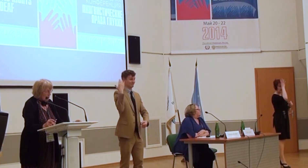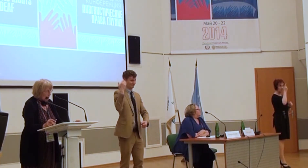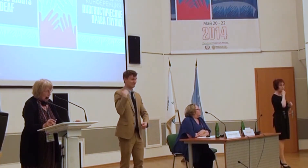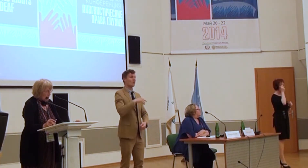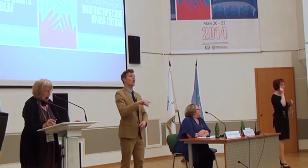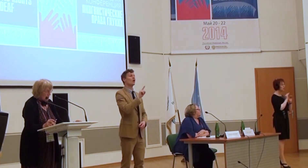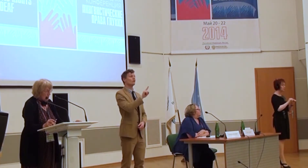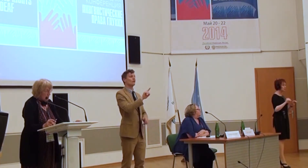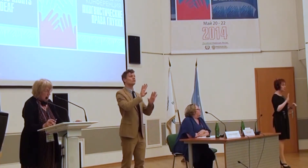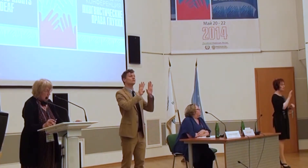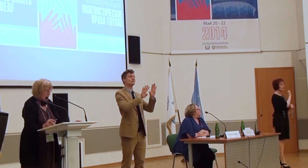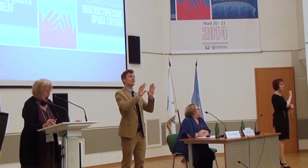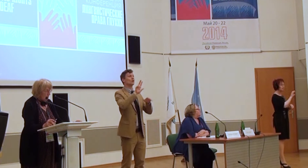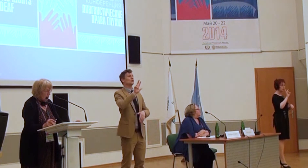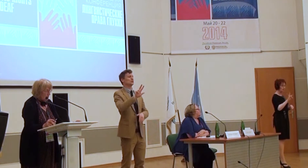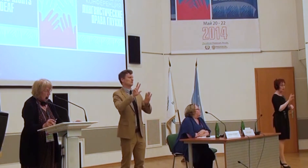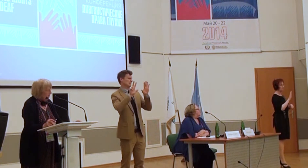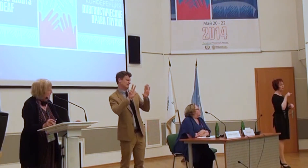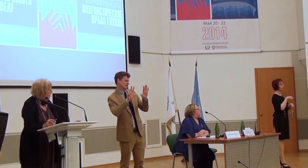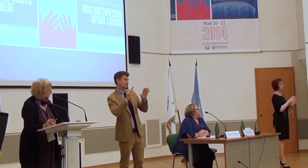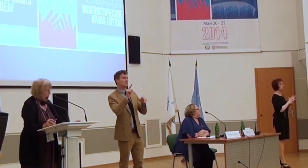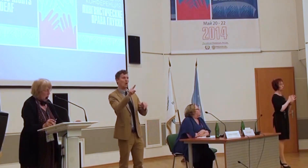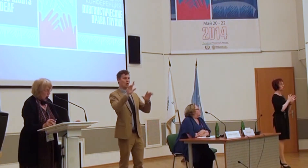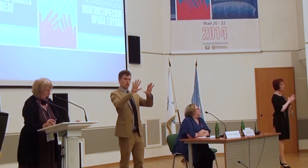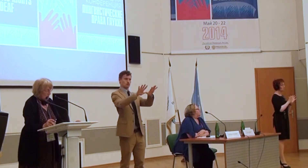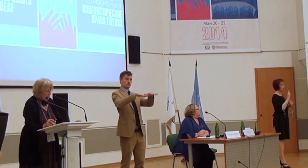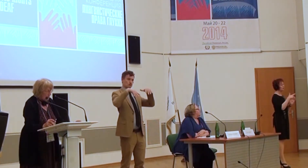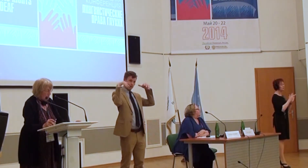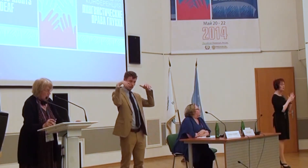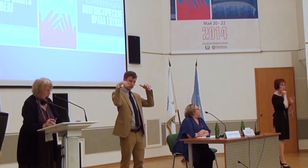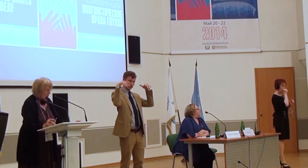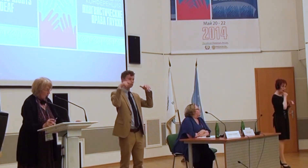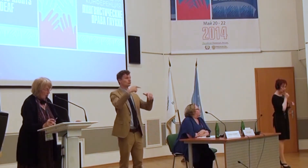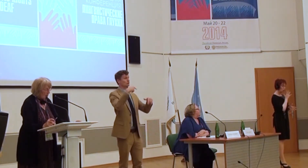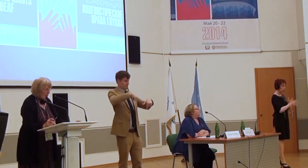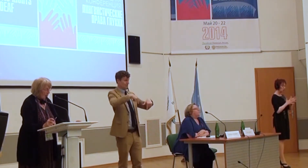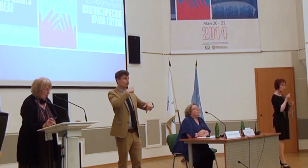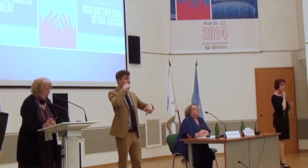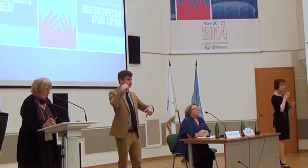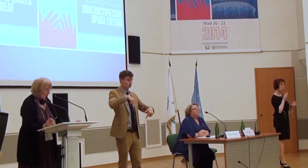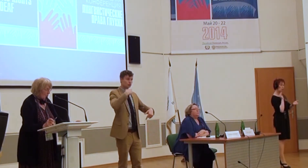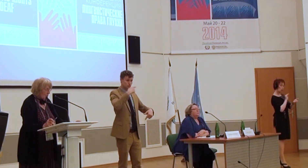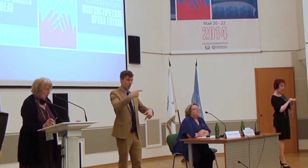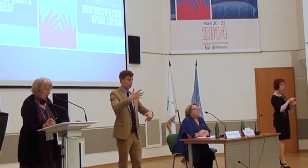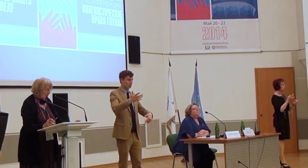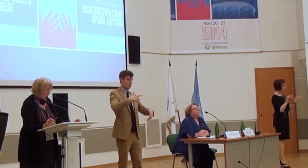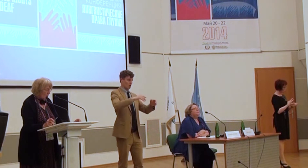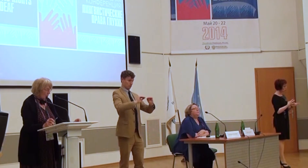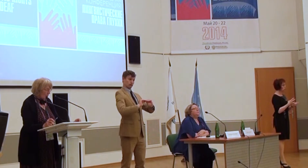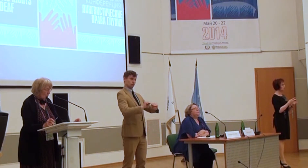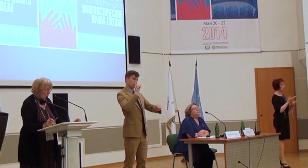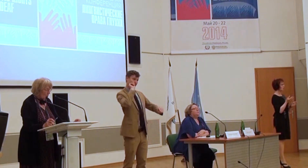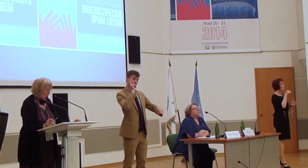was acknowledged as a necessary part of the educational process for deaf children, and there were the beginnings